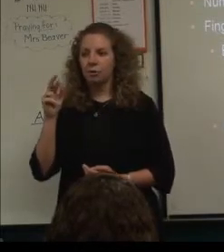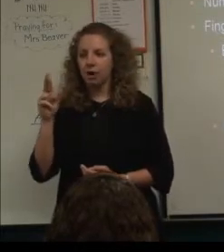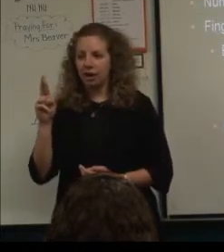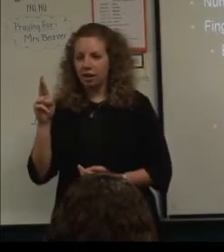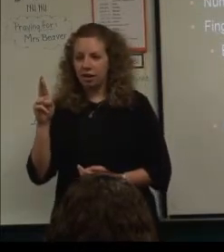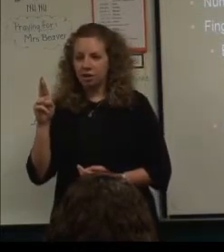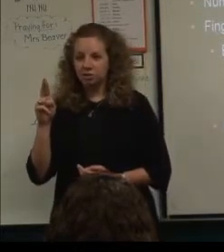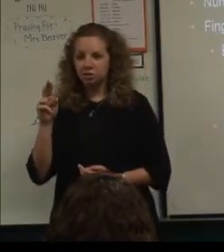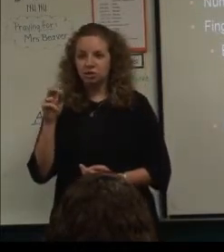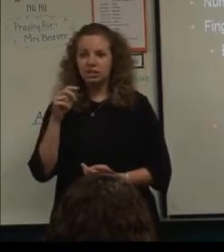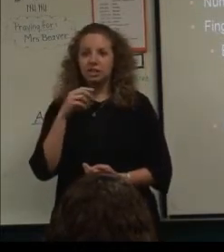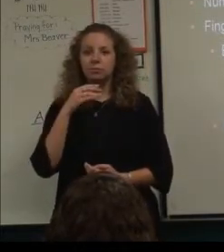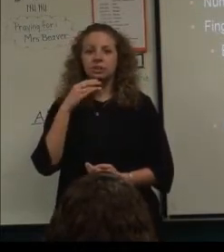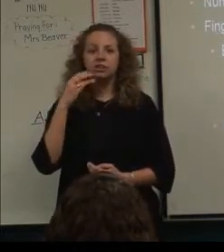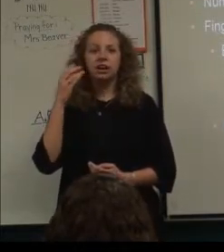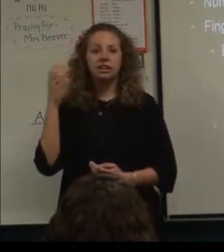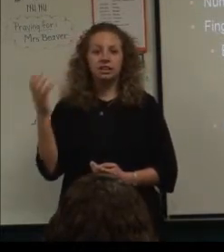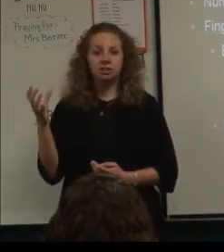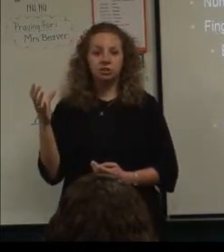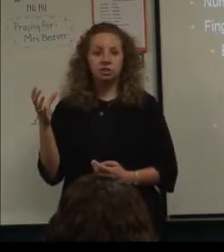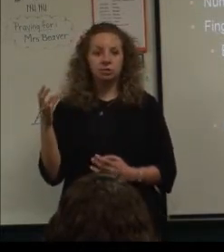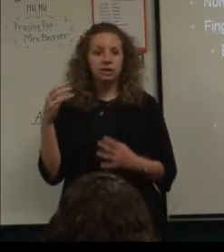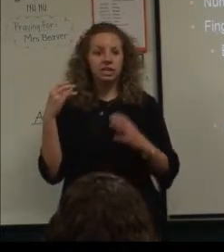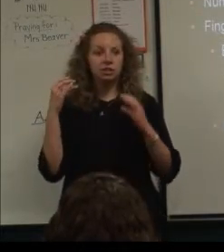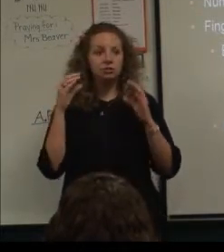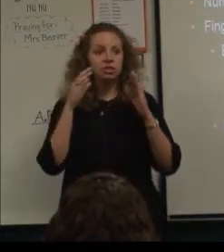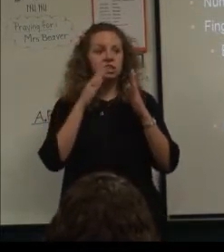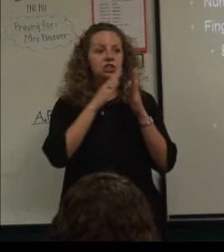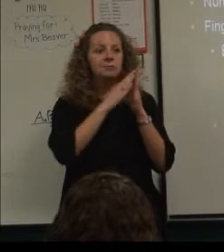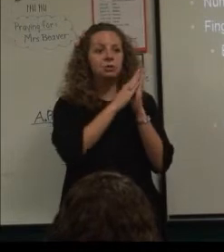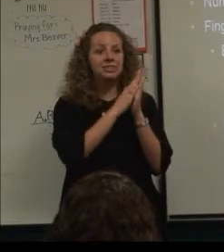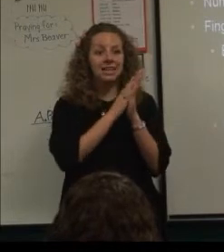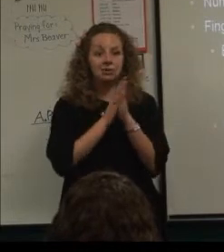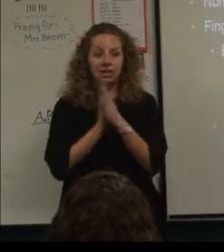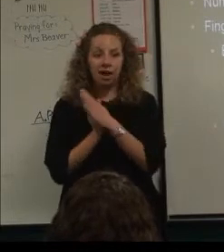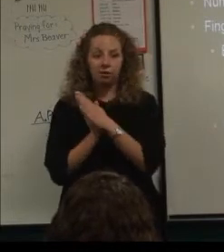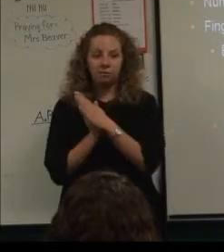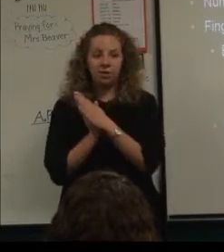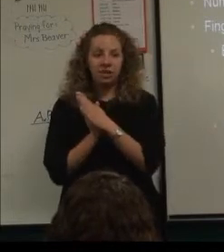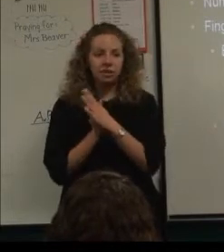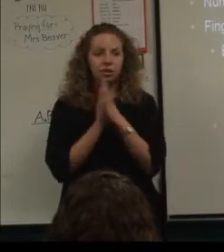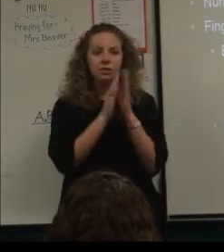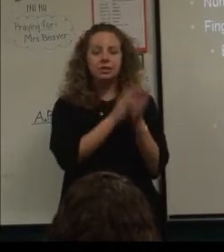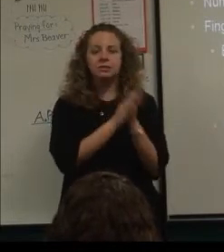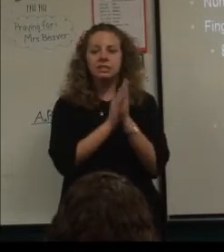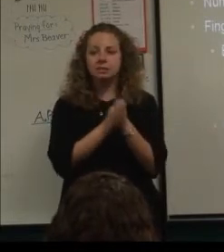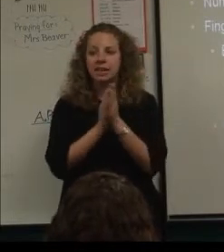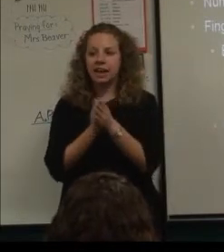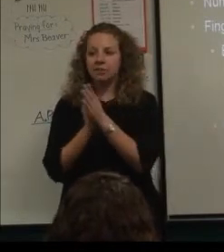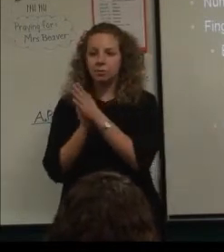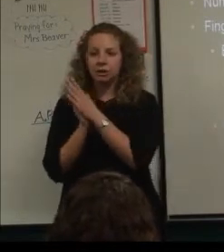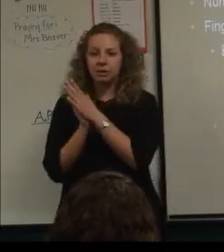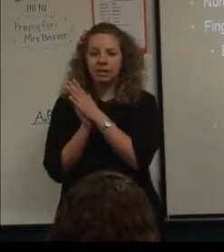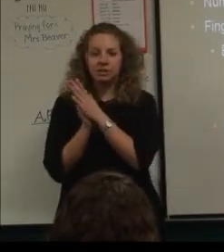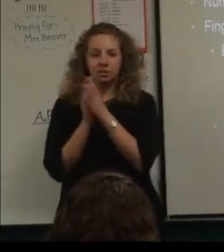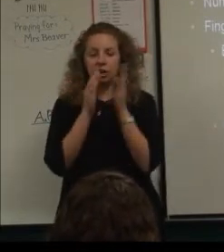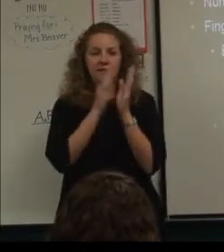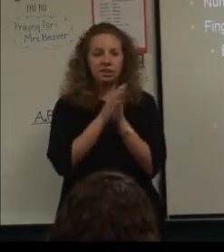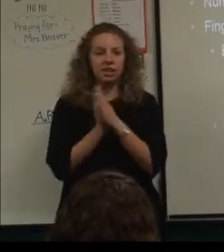R. So just like when a kid is learning to read and you teach them to sound it out, you don't want them to say every word or every letter,